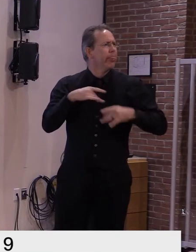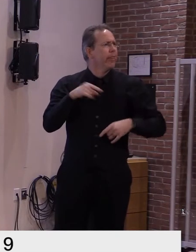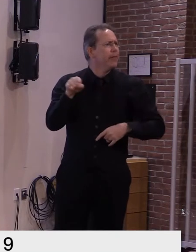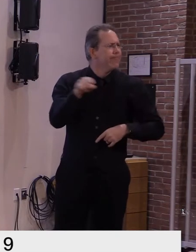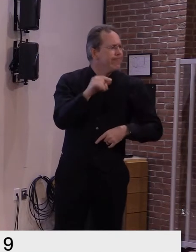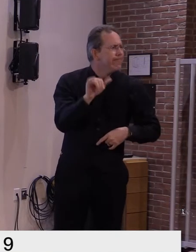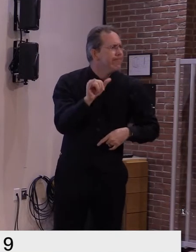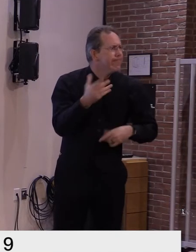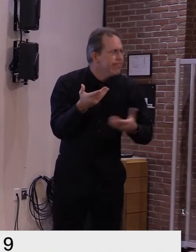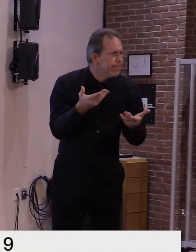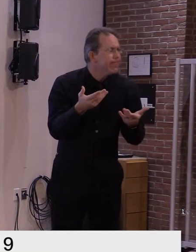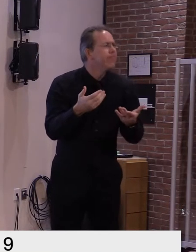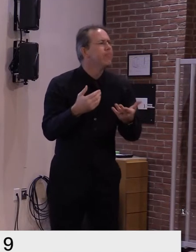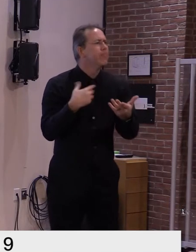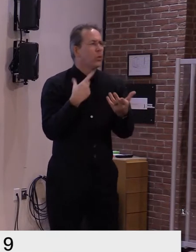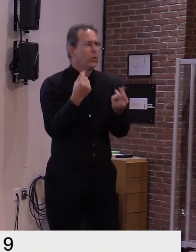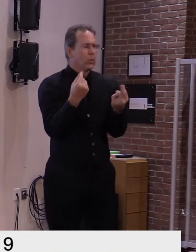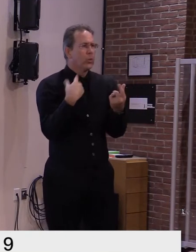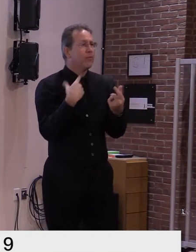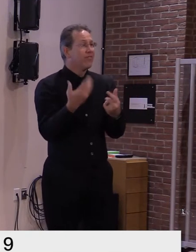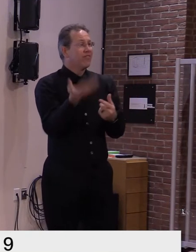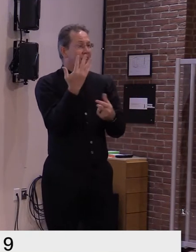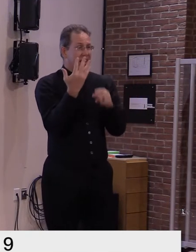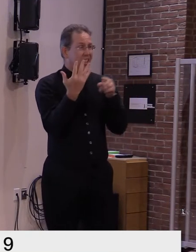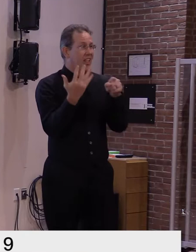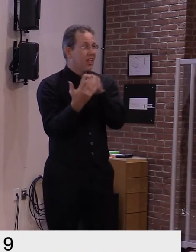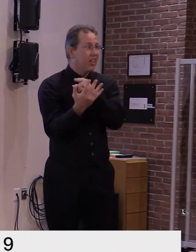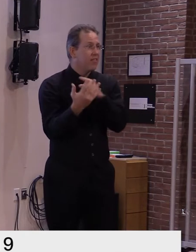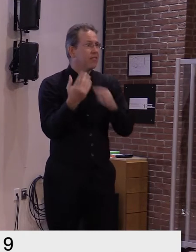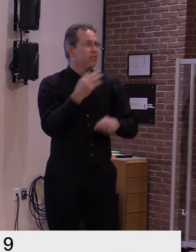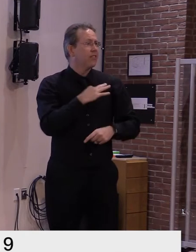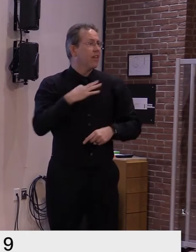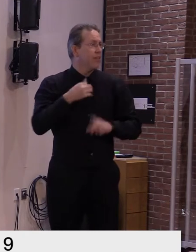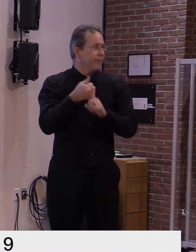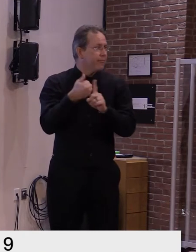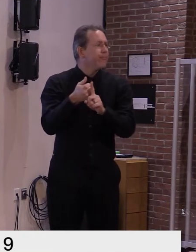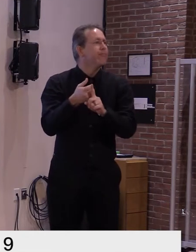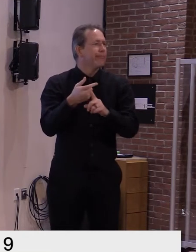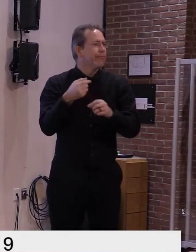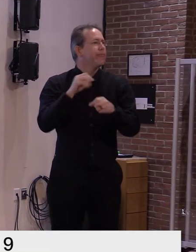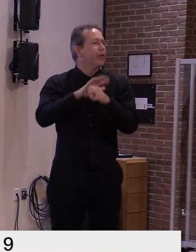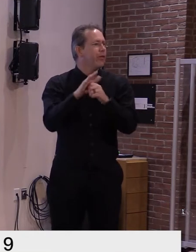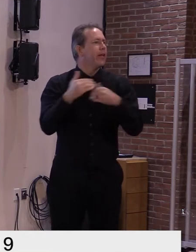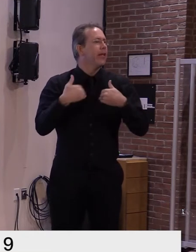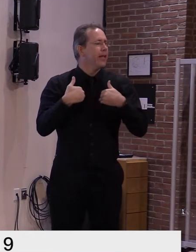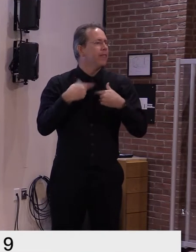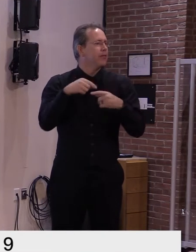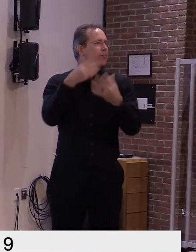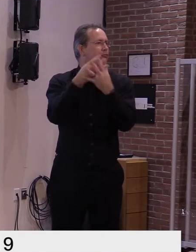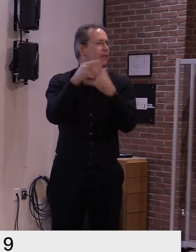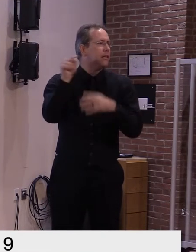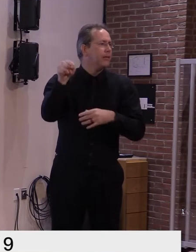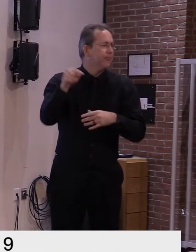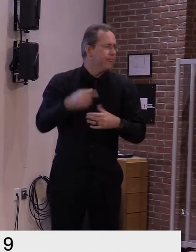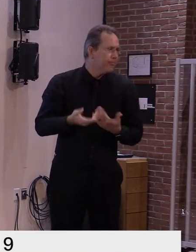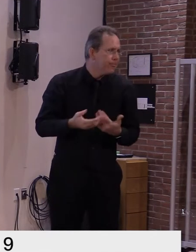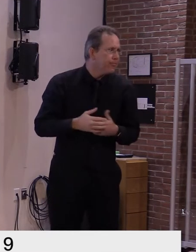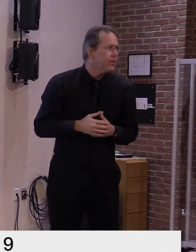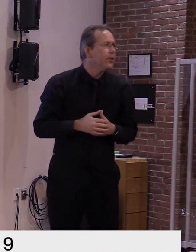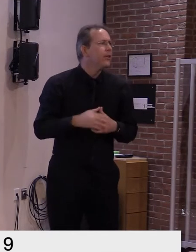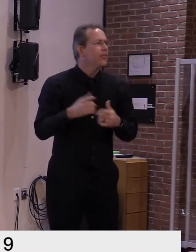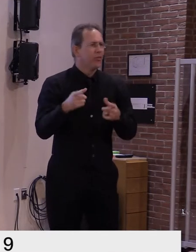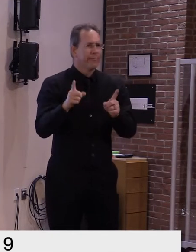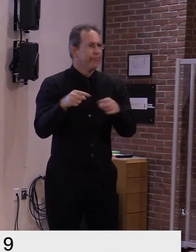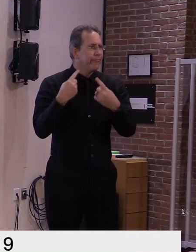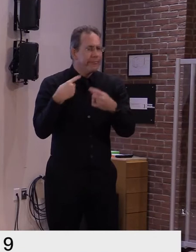both private testing and mass staff testing. These mass staff testing is are part of